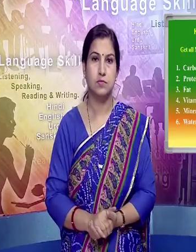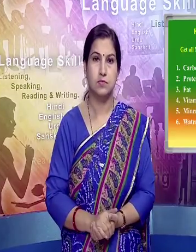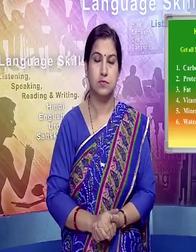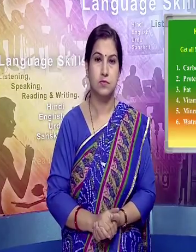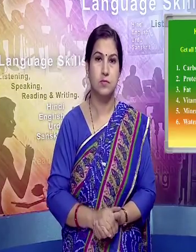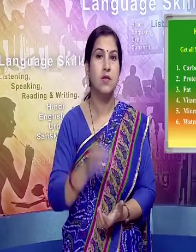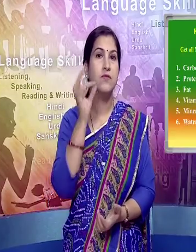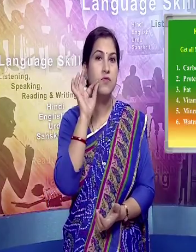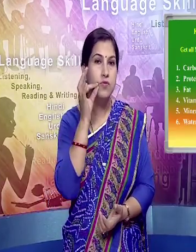fruits,